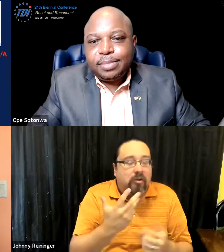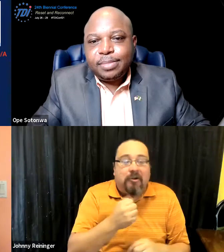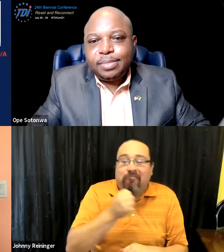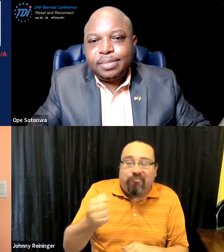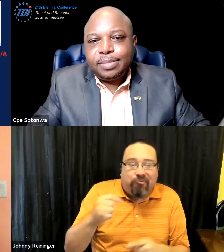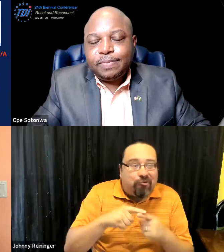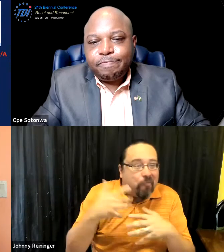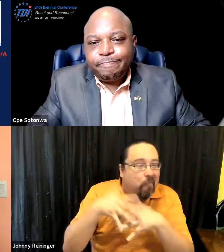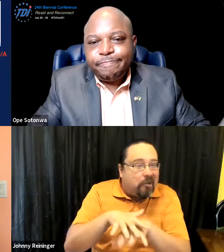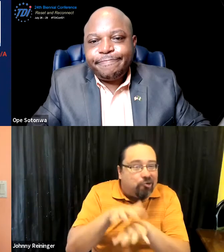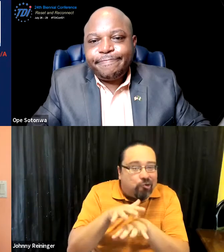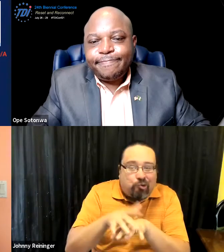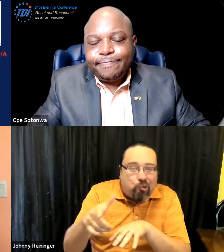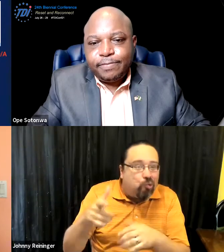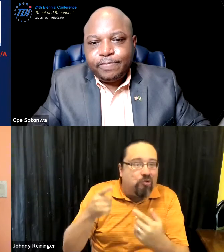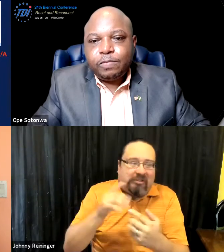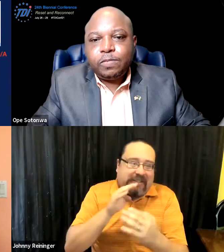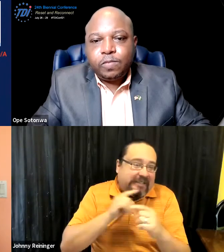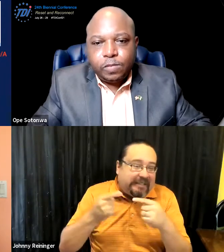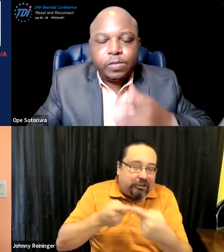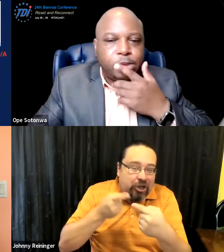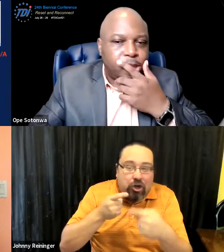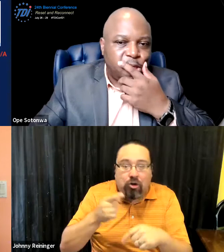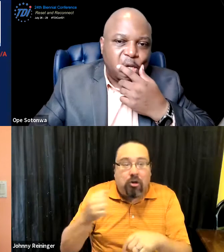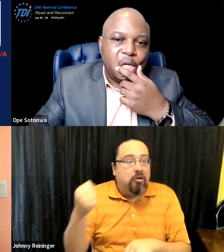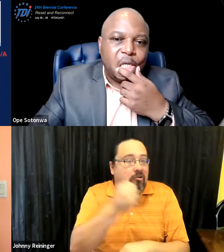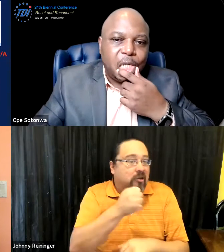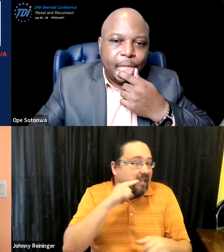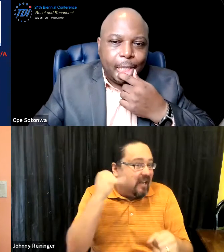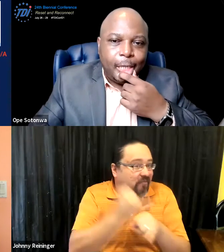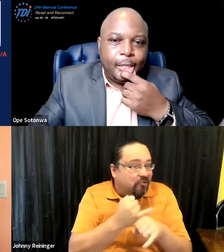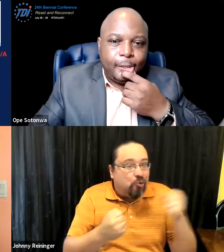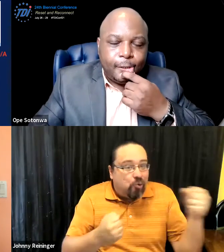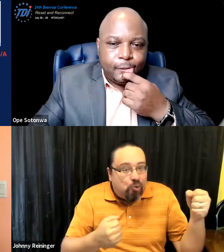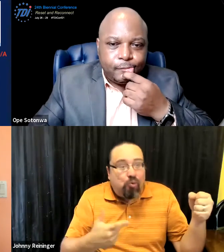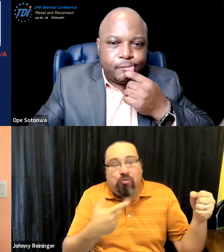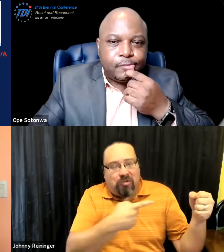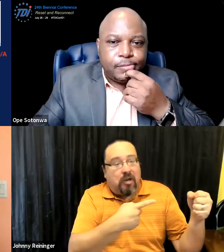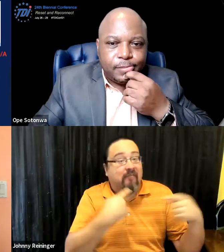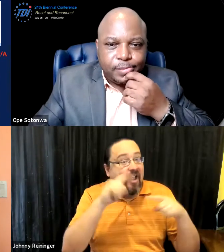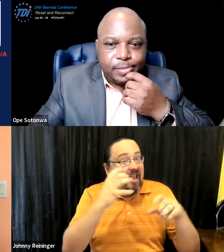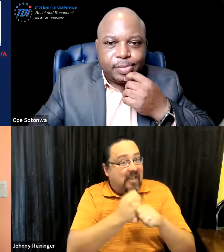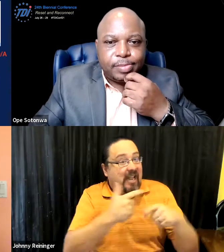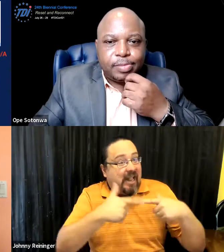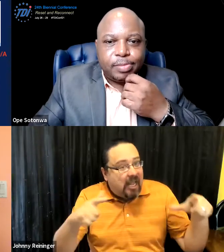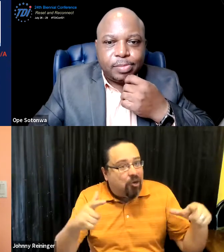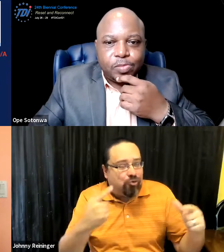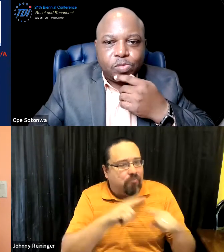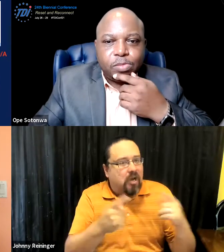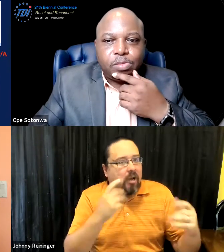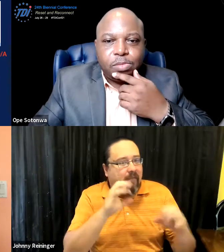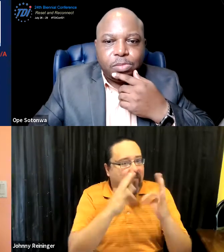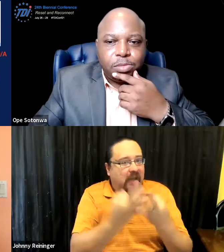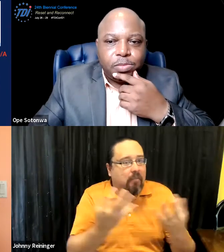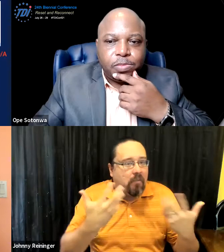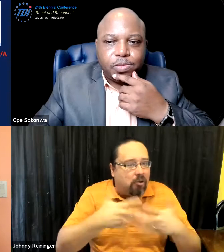There's lacking of, the culture and education. So when they go into a mainstream school setting and then get placed into a deaf school,